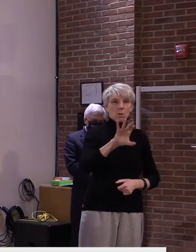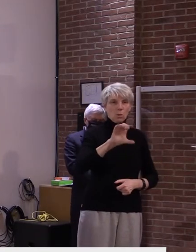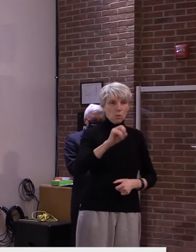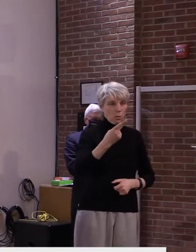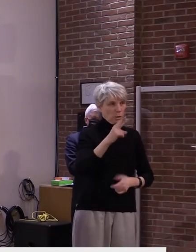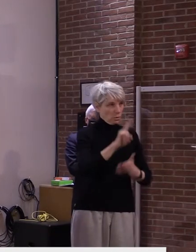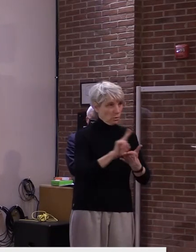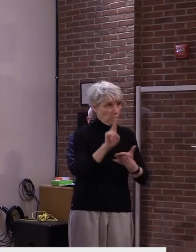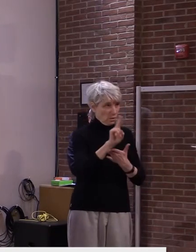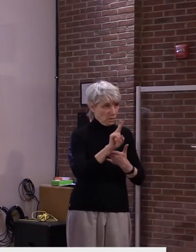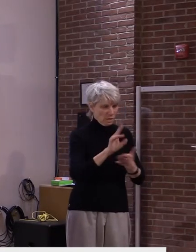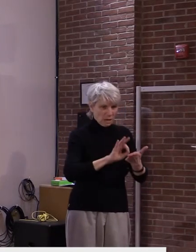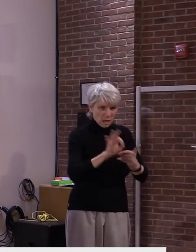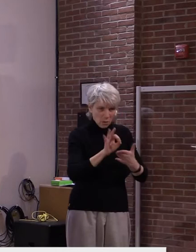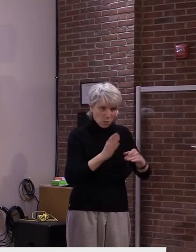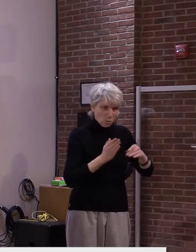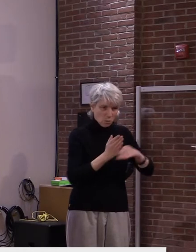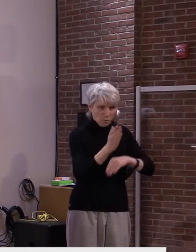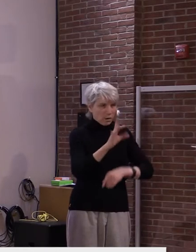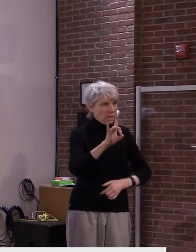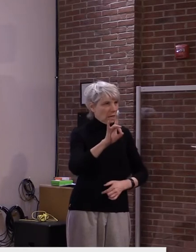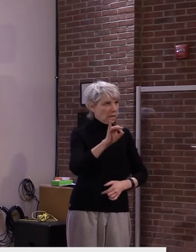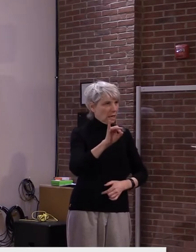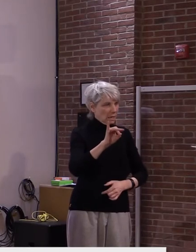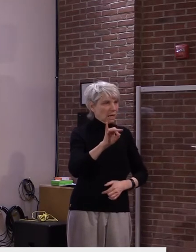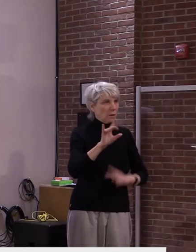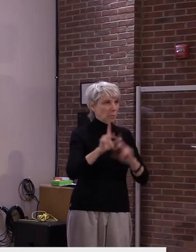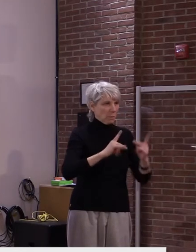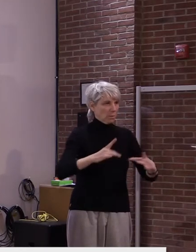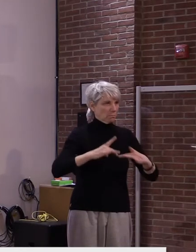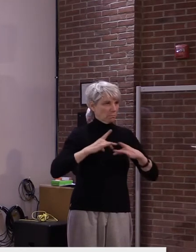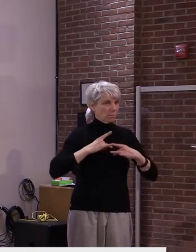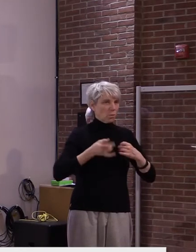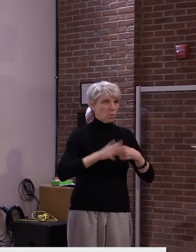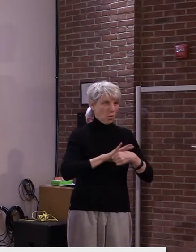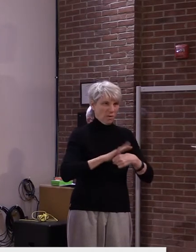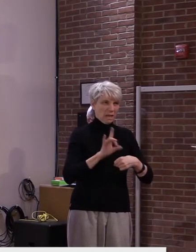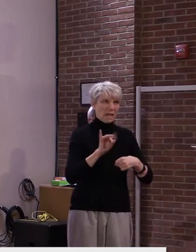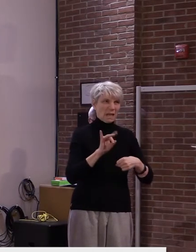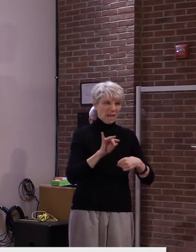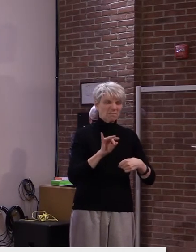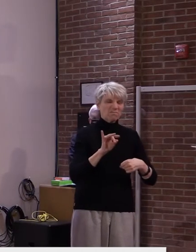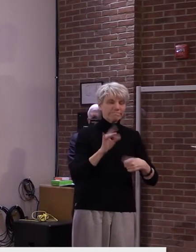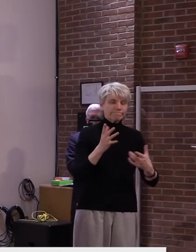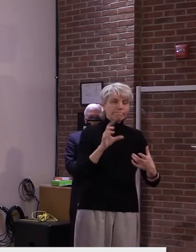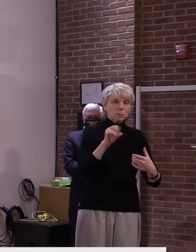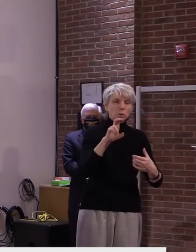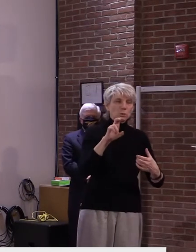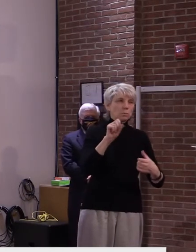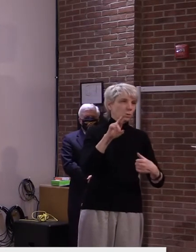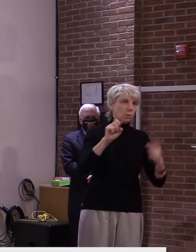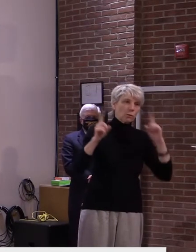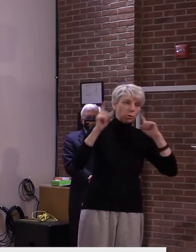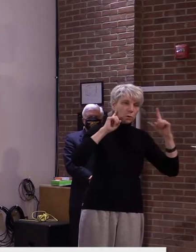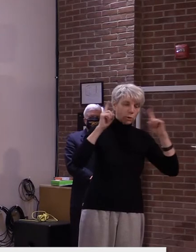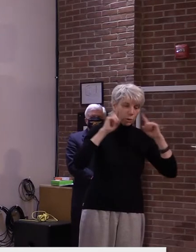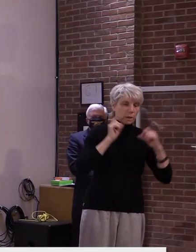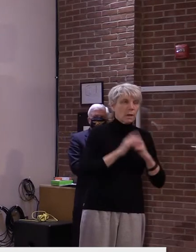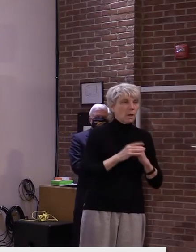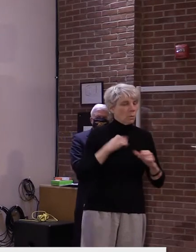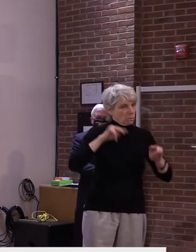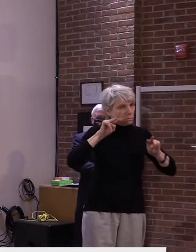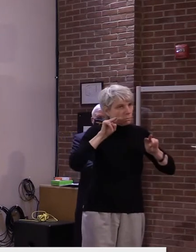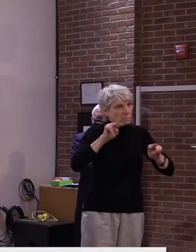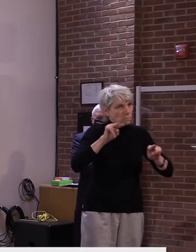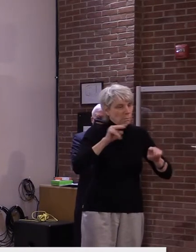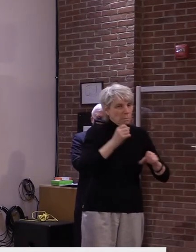cases. This is a situation we're following very closely, and we're reviewing existing infection control protocols